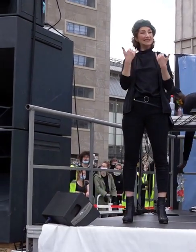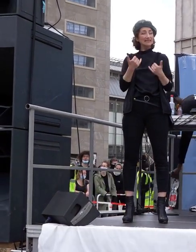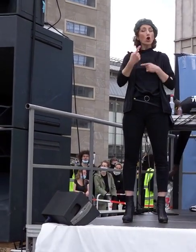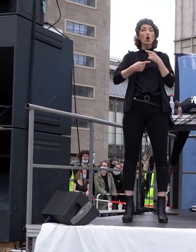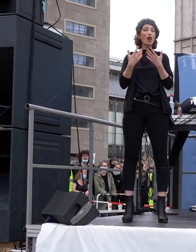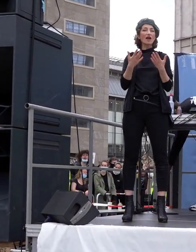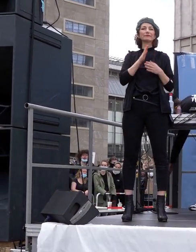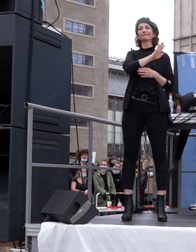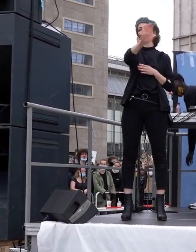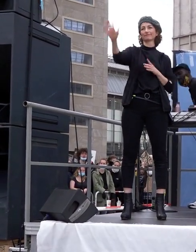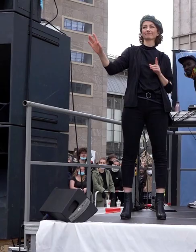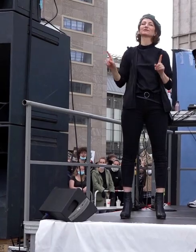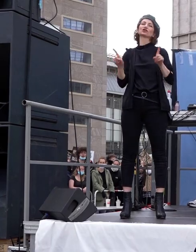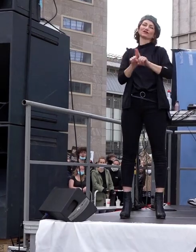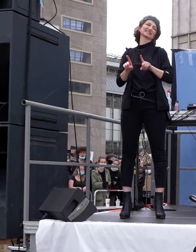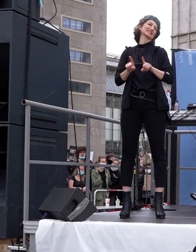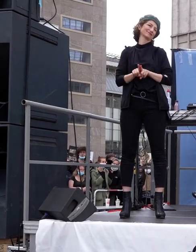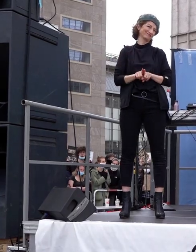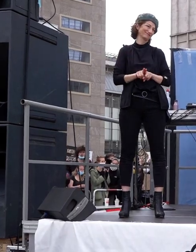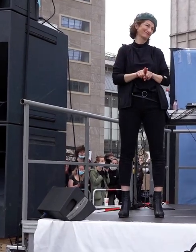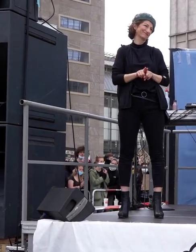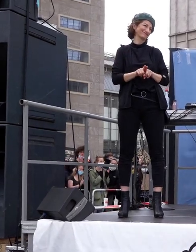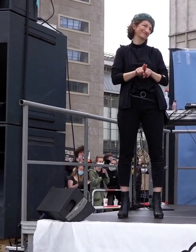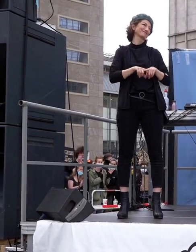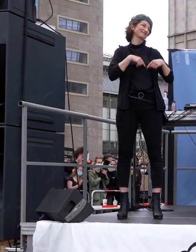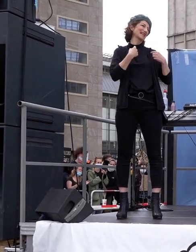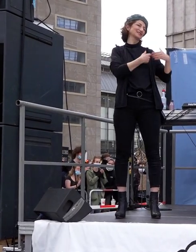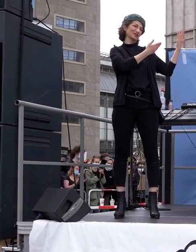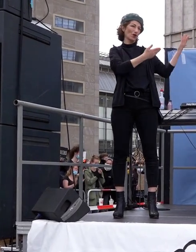Herzlich willkommen, Clementine.